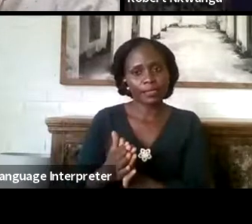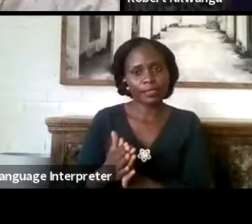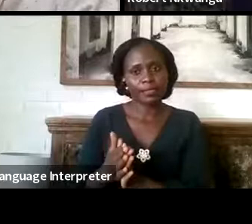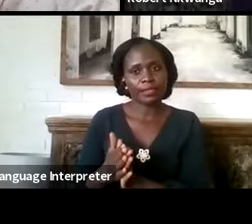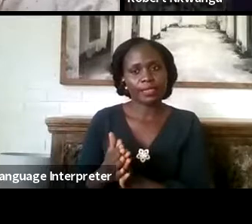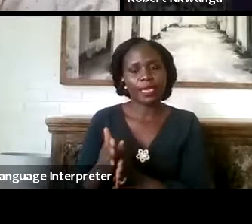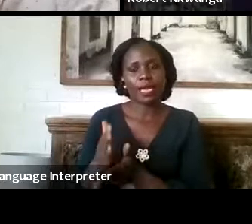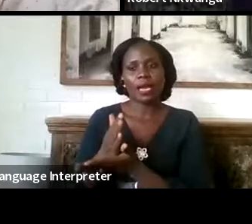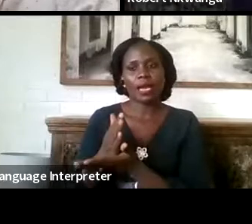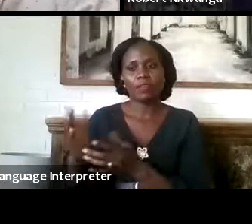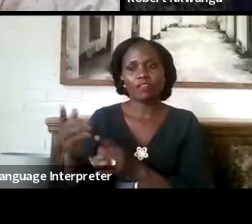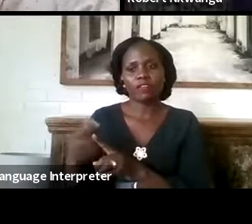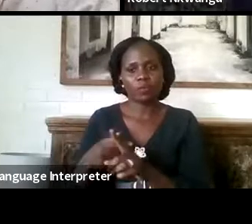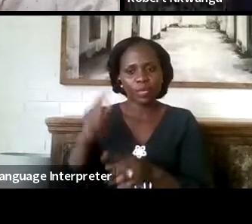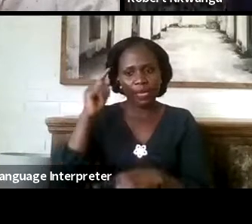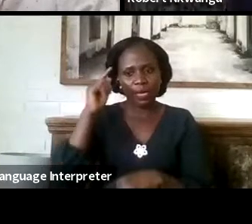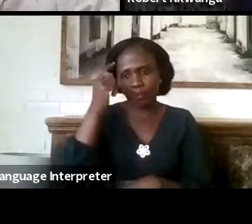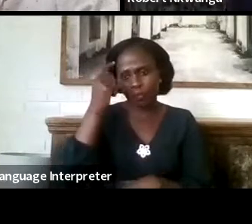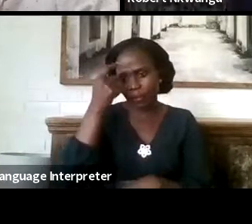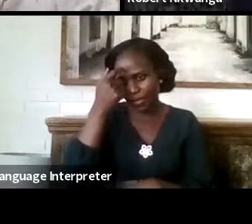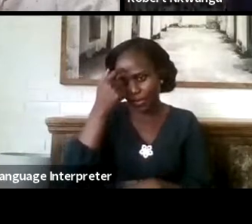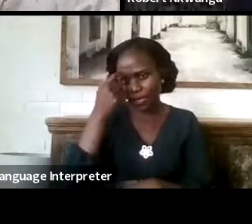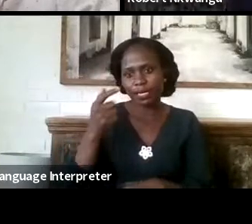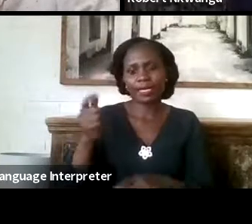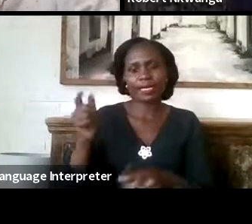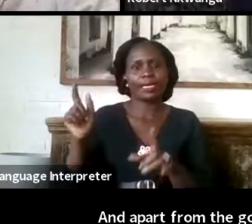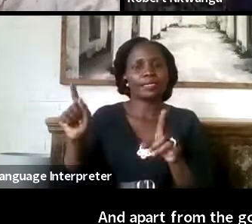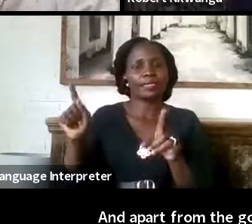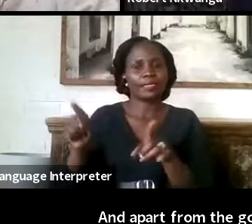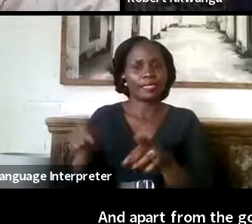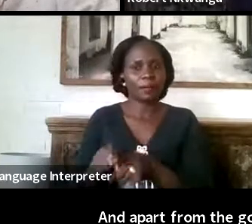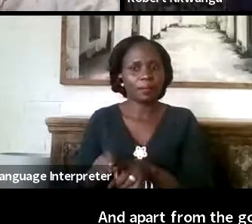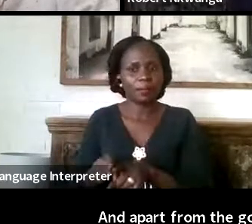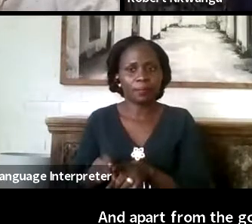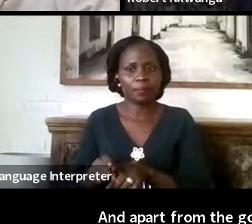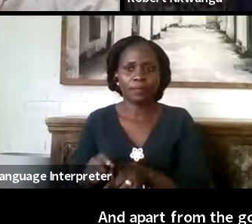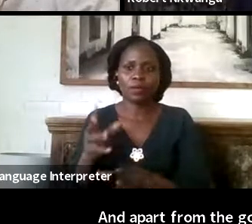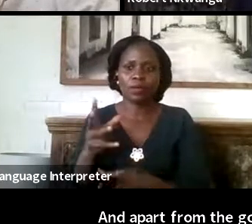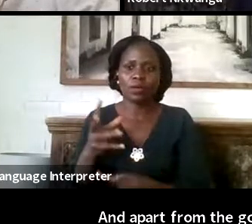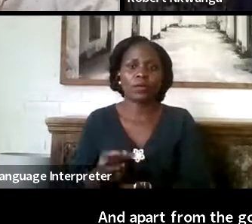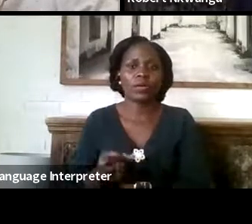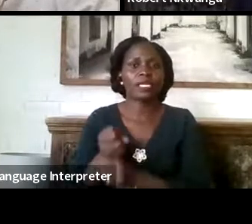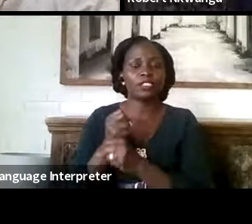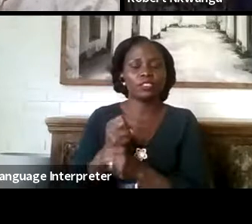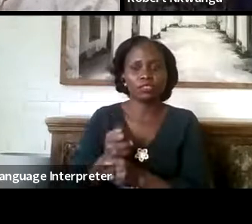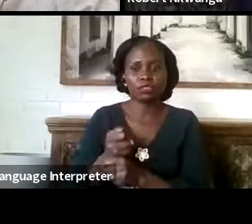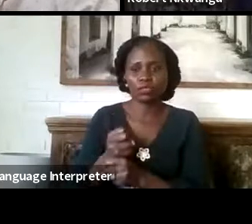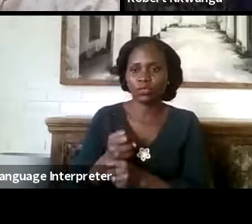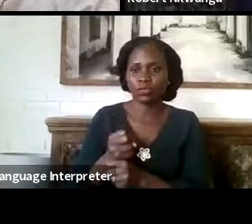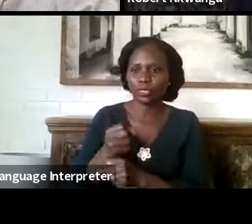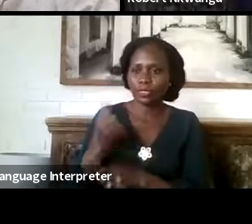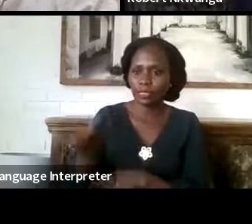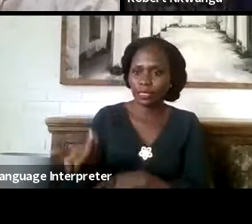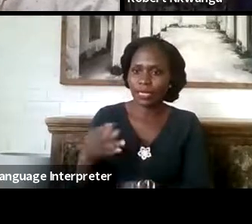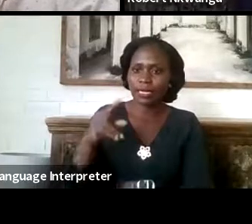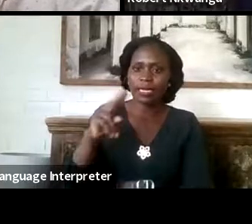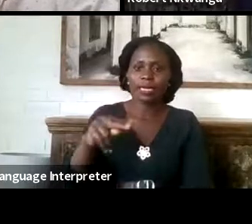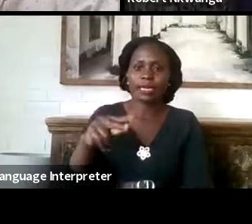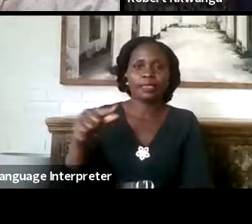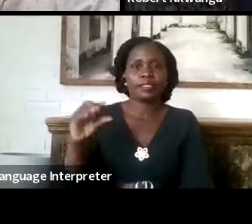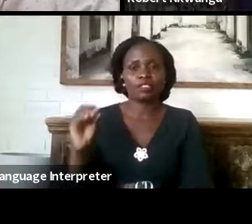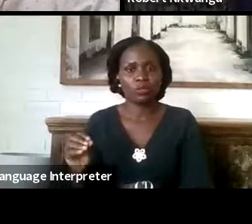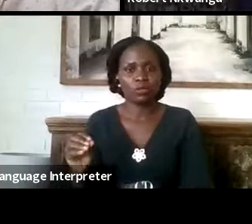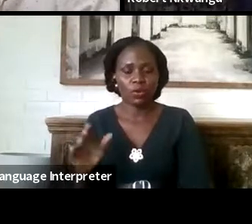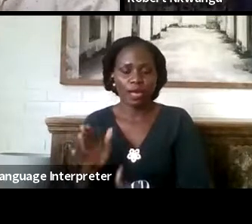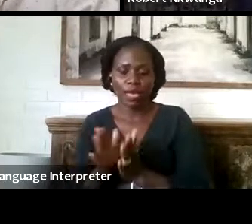that also the organization on the ground, NGOs and civil society